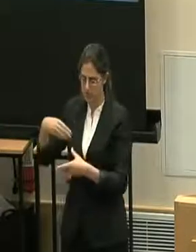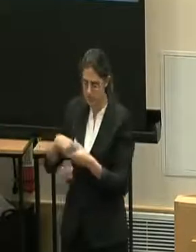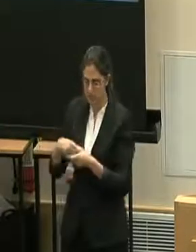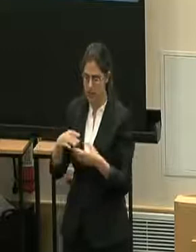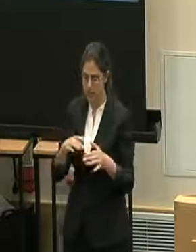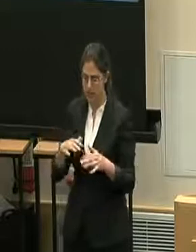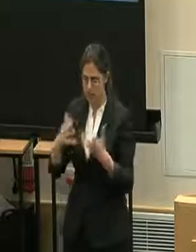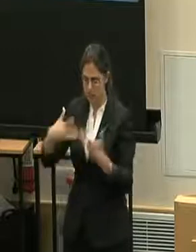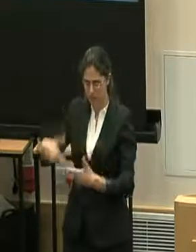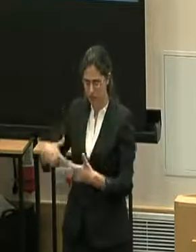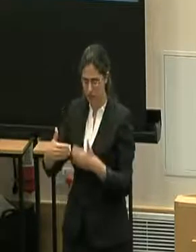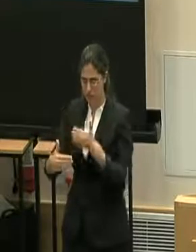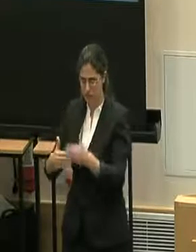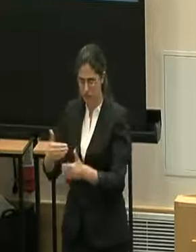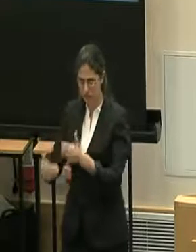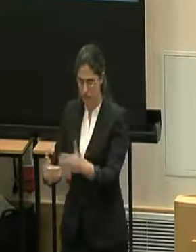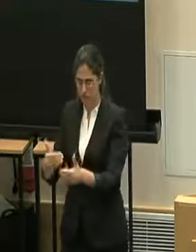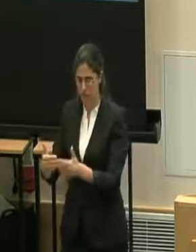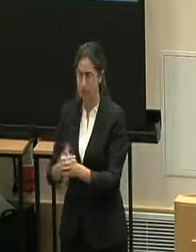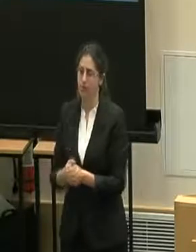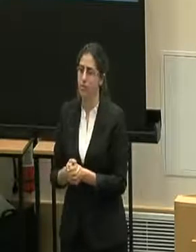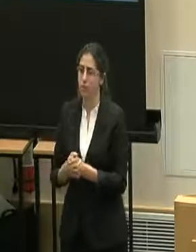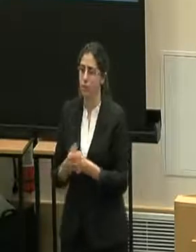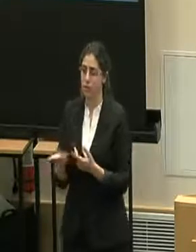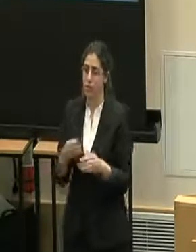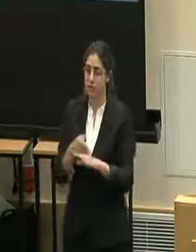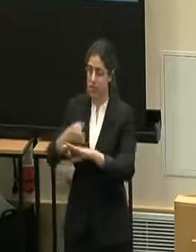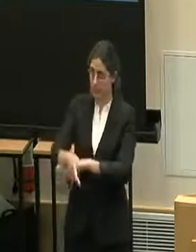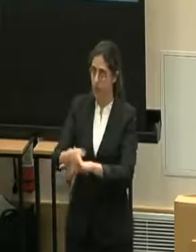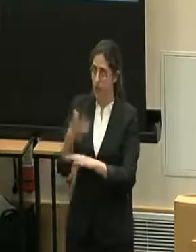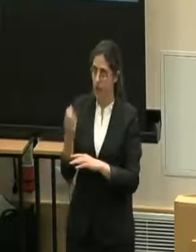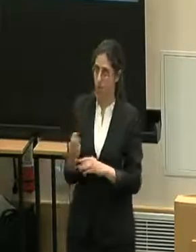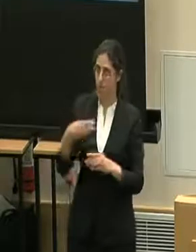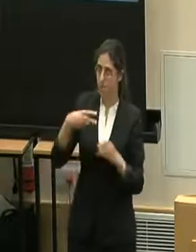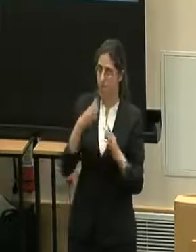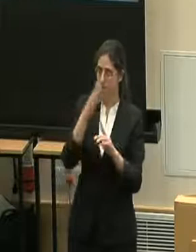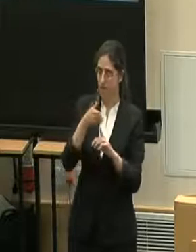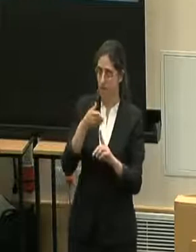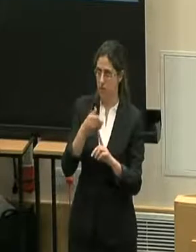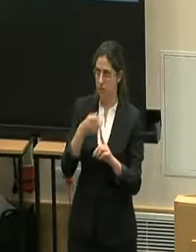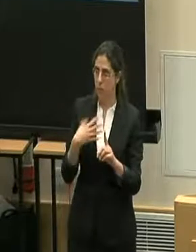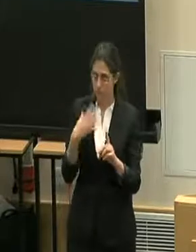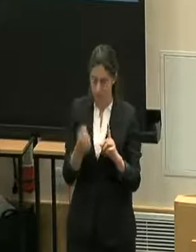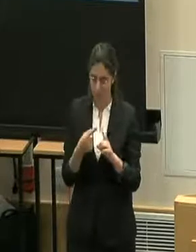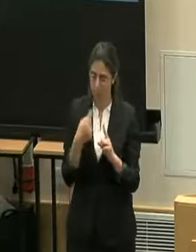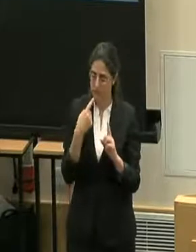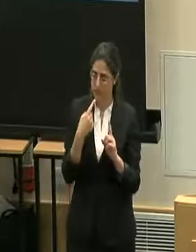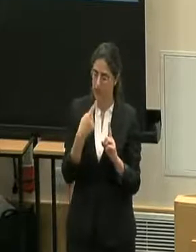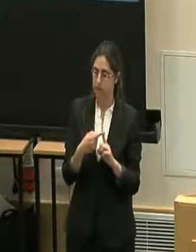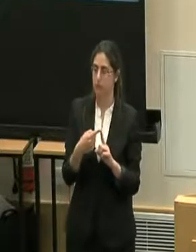procedures. Well, accessibility is a means. We've gotten that one done, and we've just said